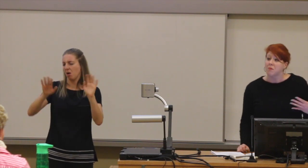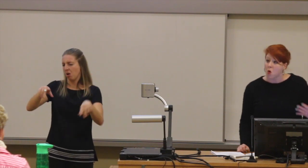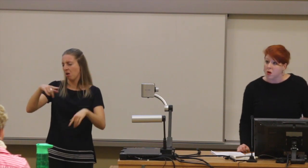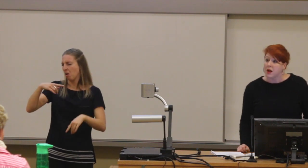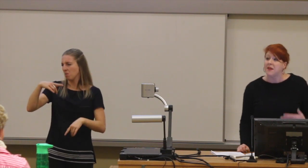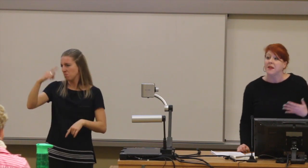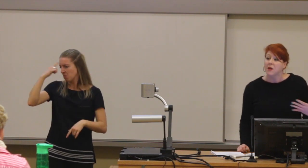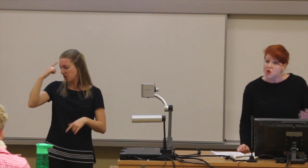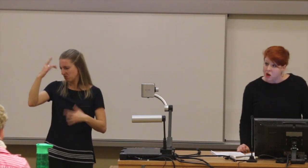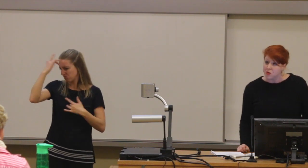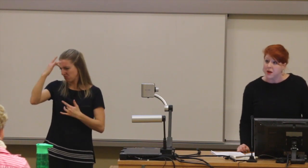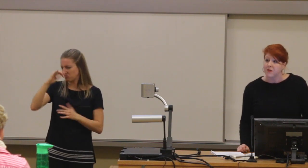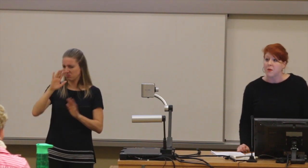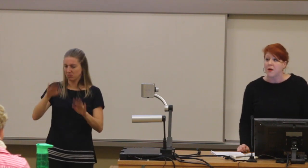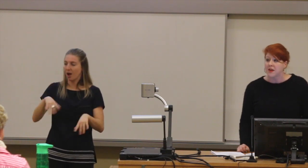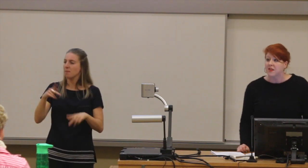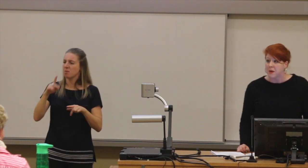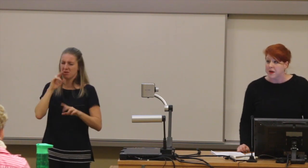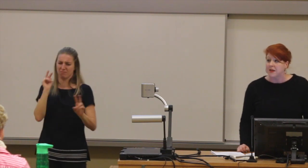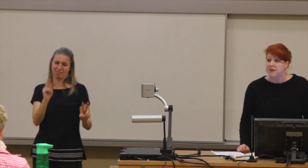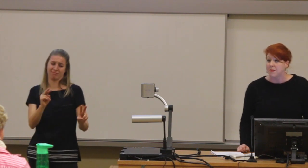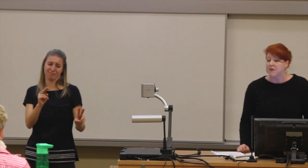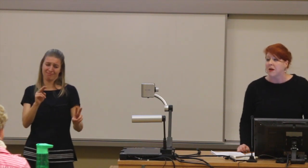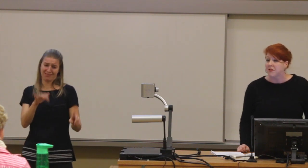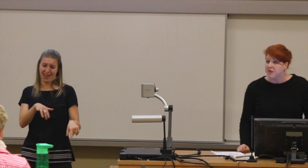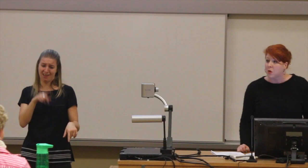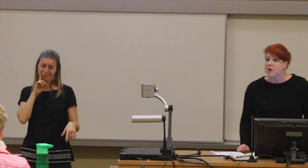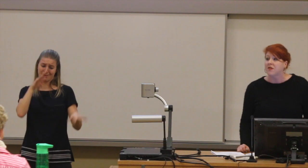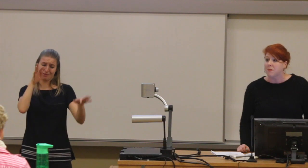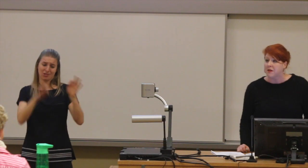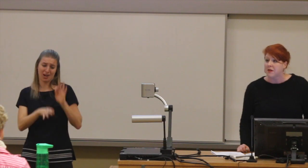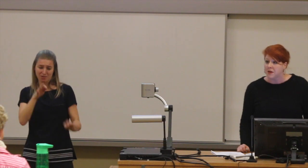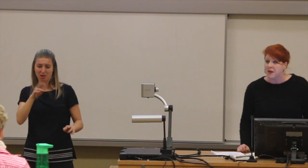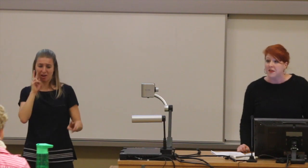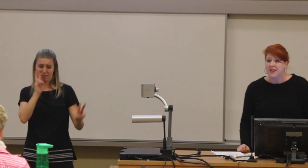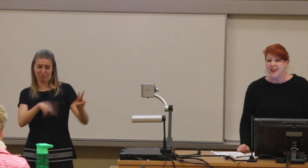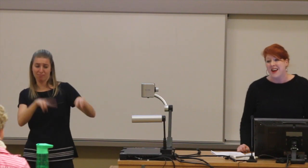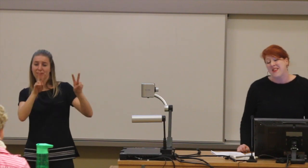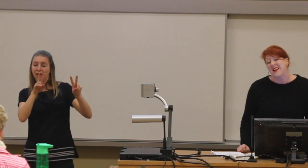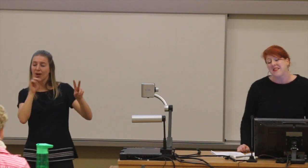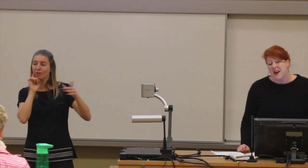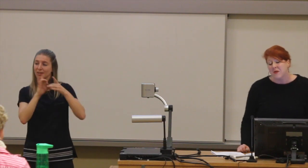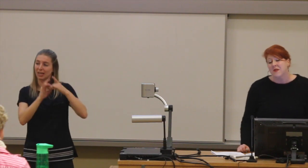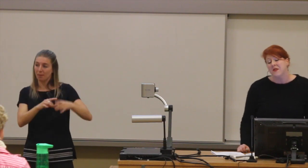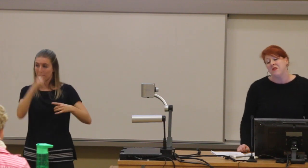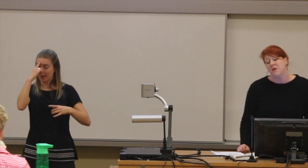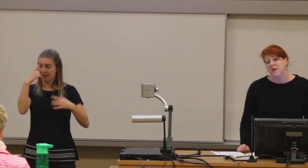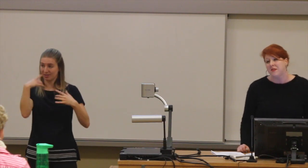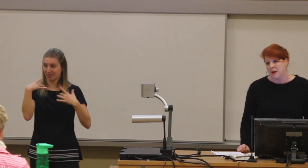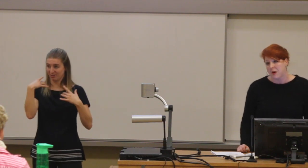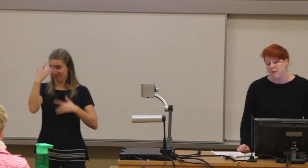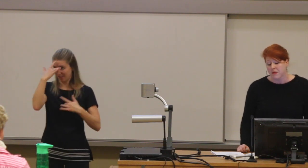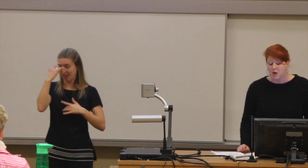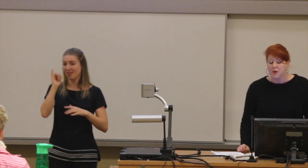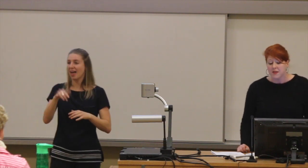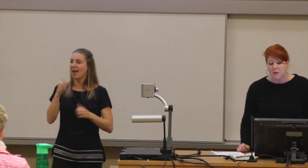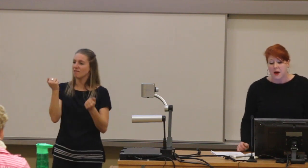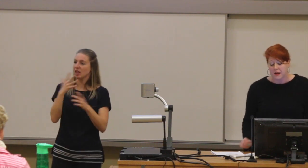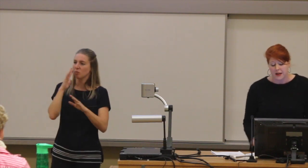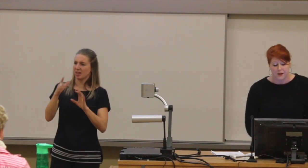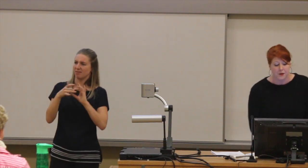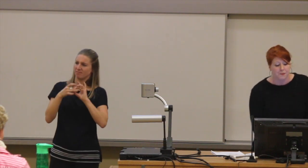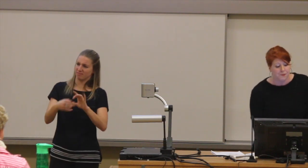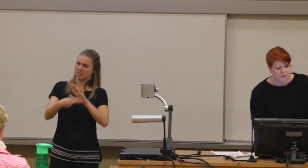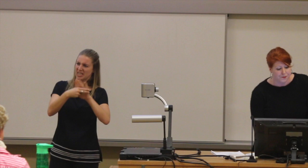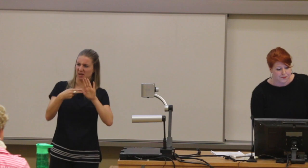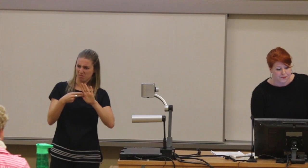can be a lot of moralizing and judgment around the experience of mental health disorders and mental illness, and that has everything to do with stigma, and I'll bring that